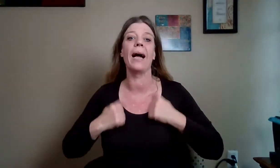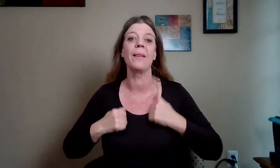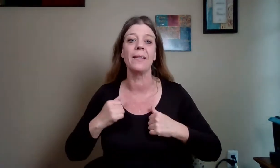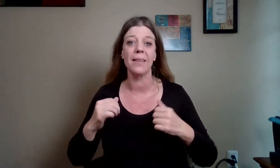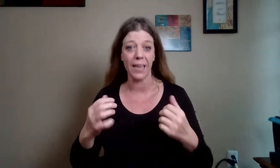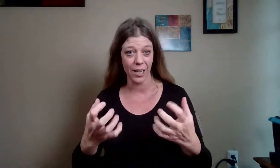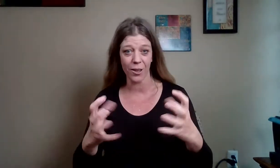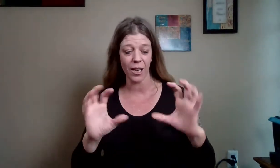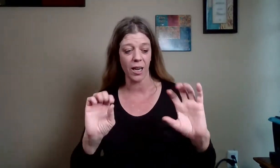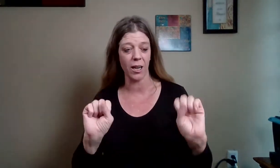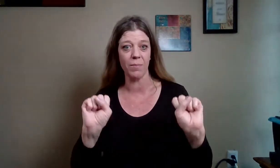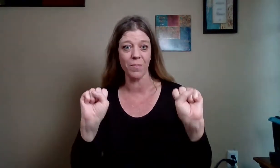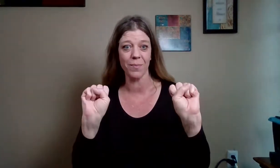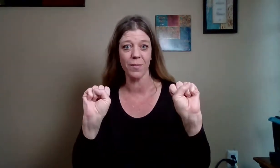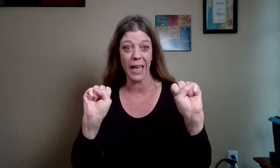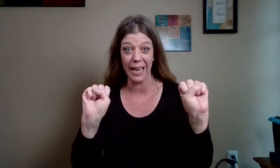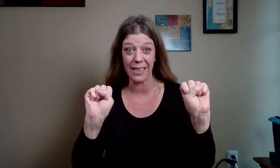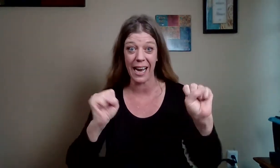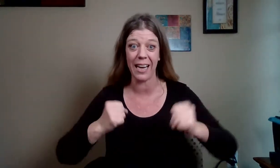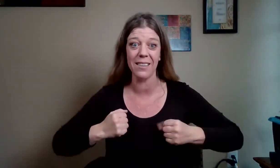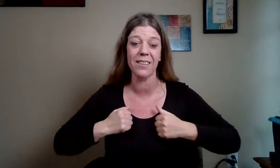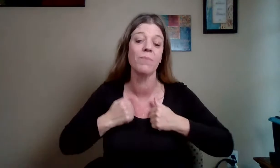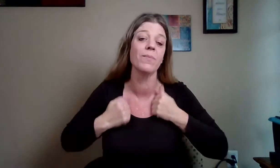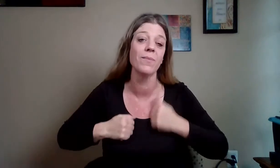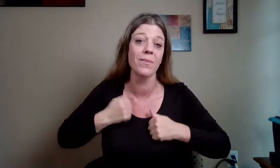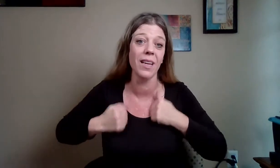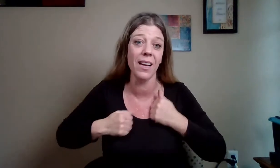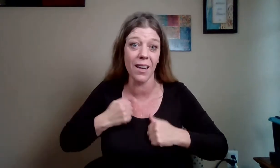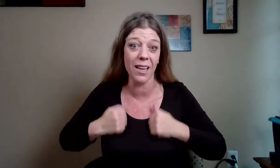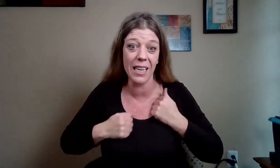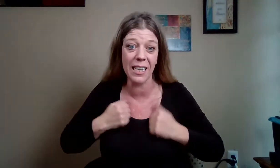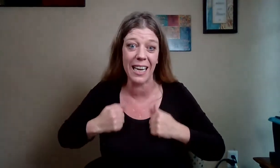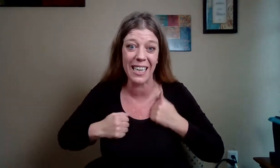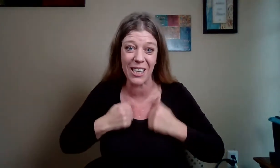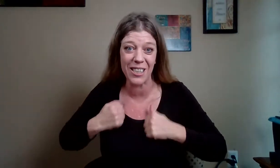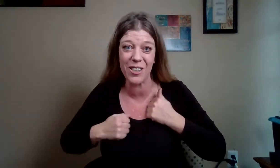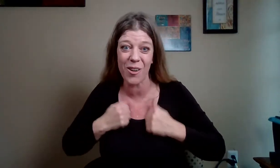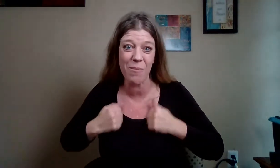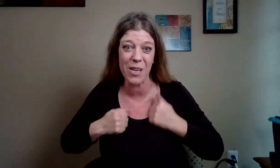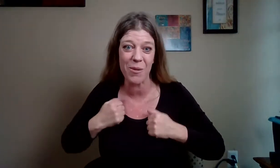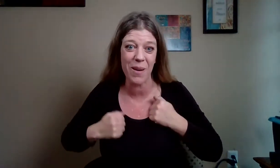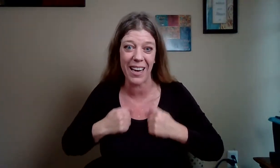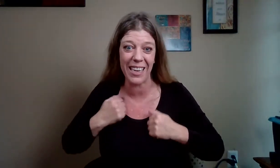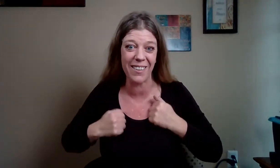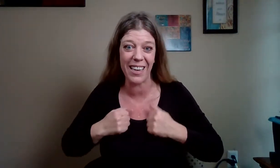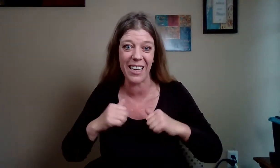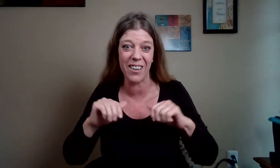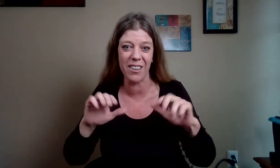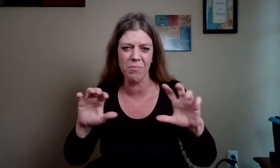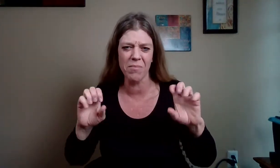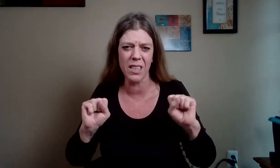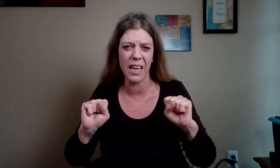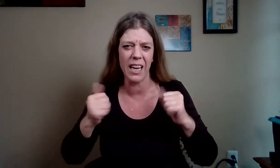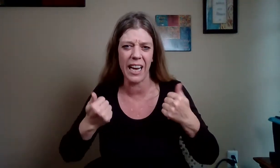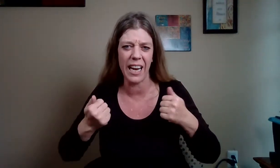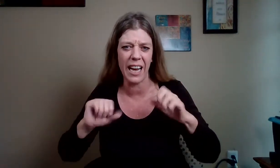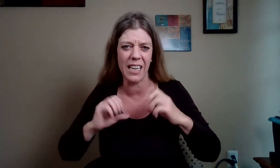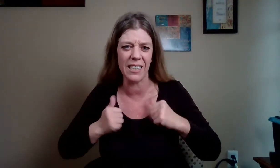bath. It's like your S hands, and it's like you're scrubbing your body right here. Kind of A hands,